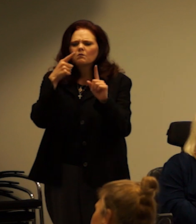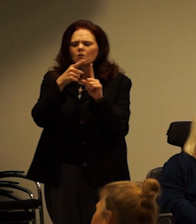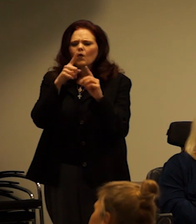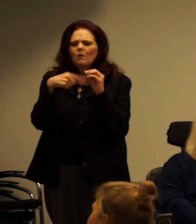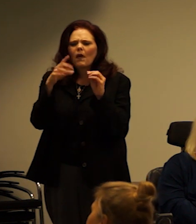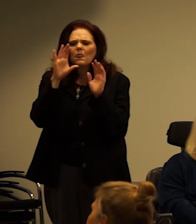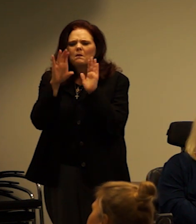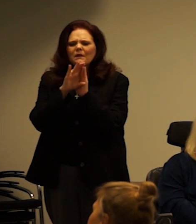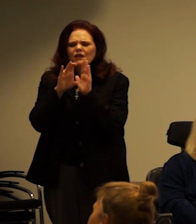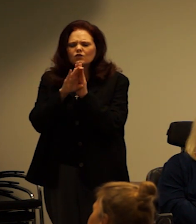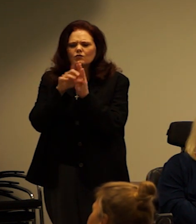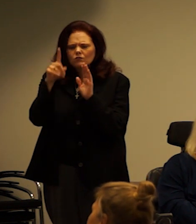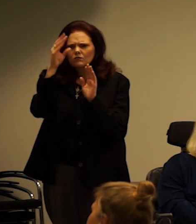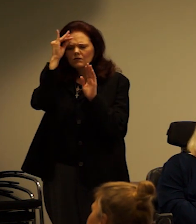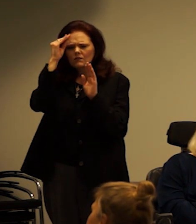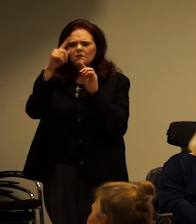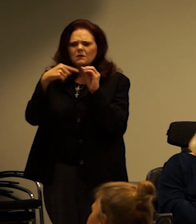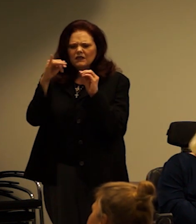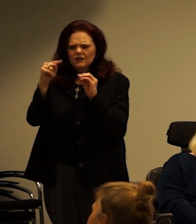pictures that I just thought about.